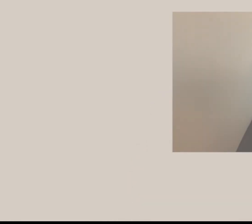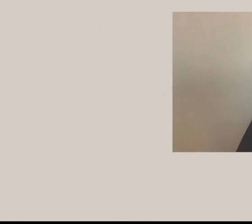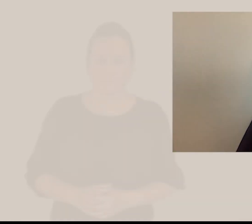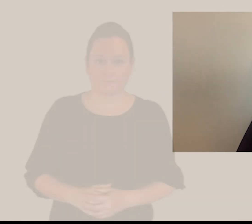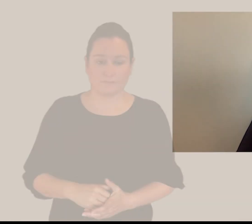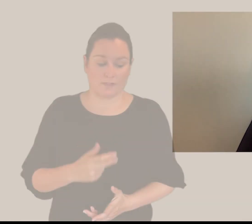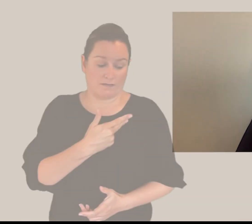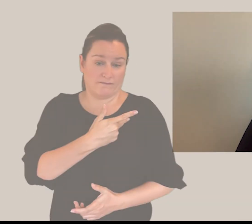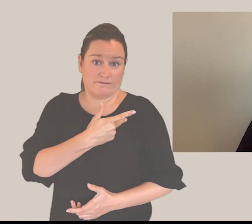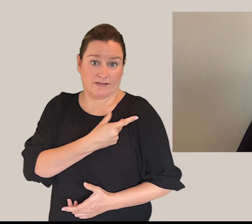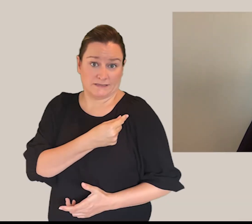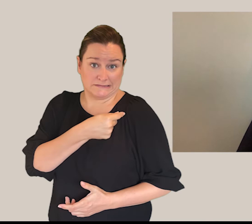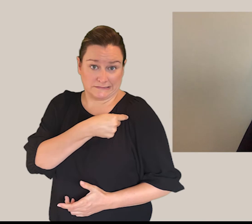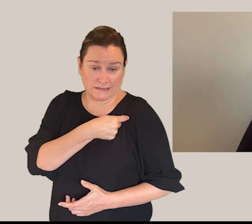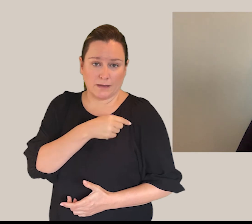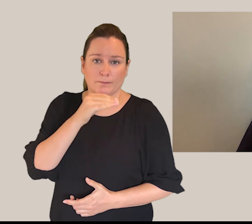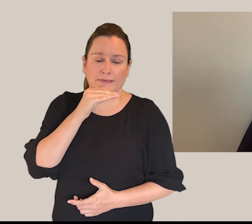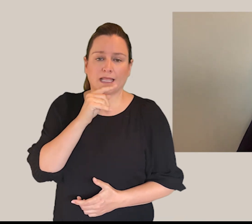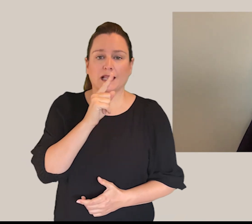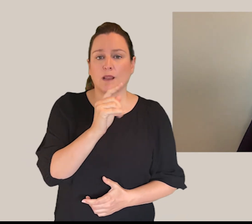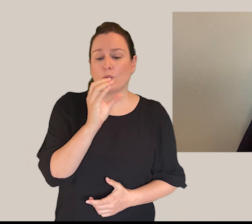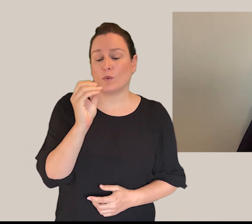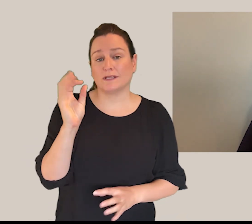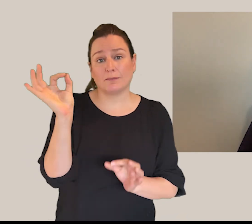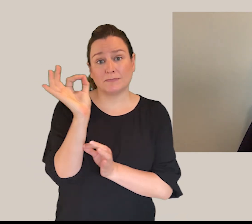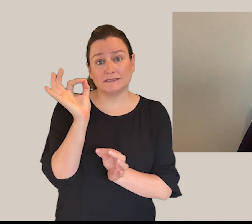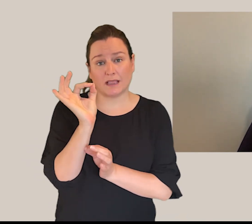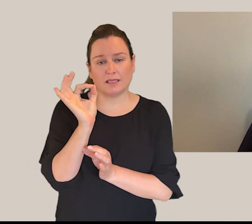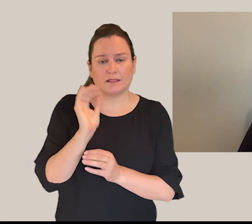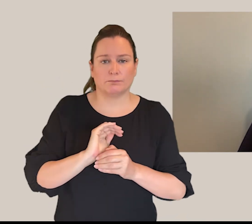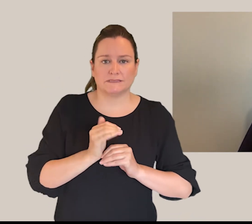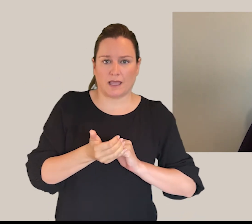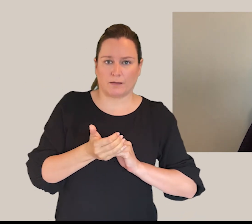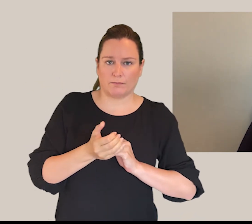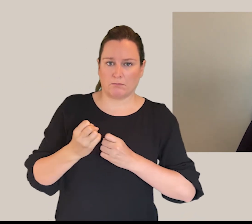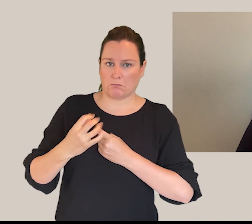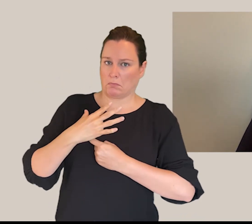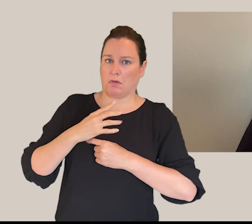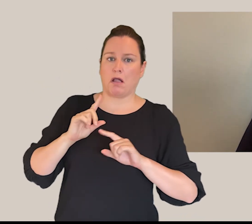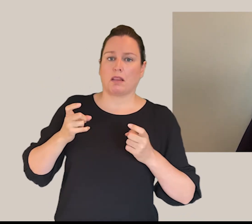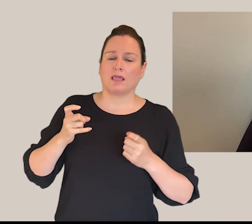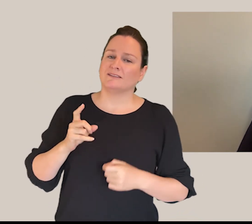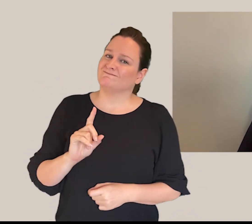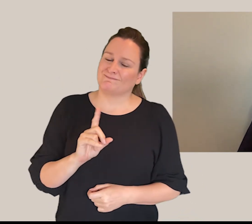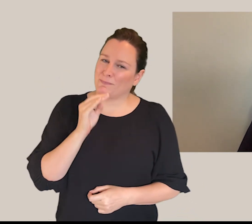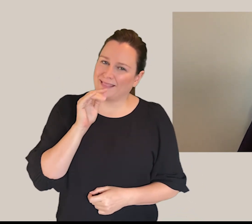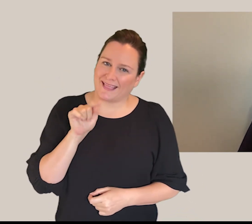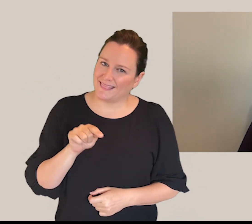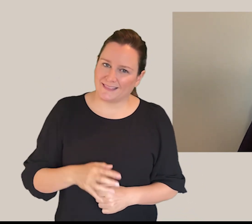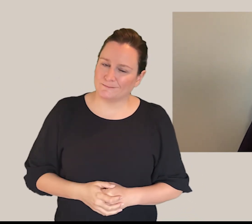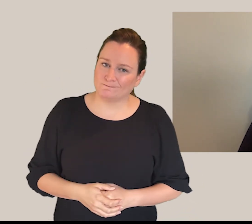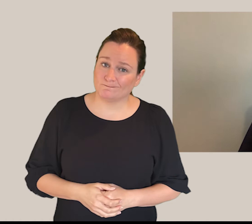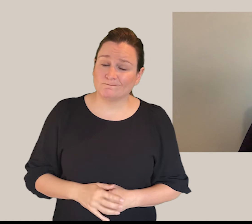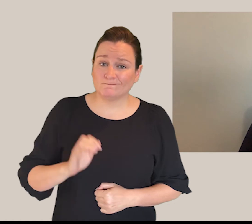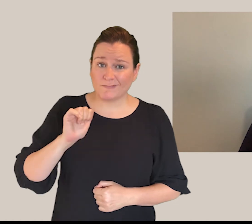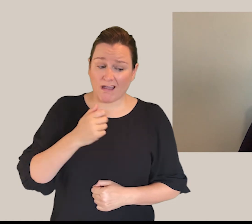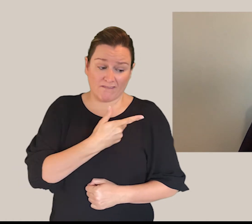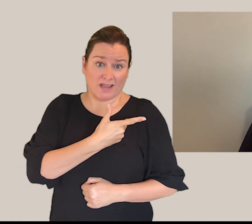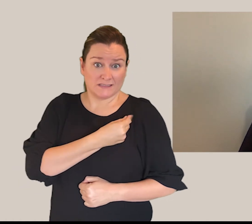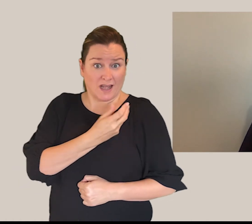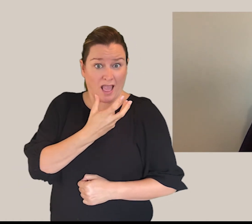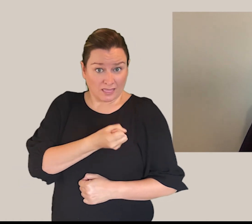So vaccinations do not prevent 100% of infections. It is still possible for people who have